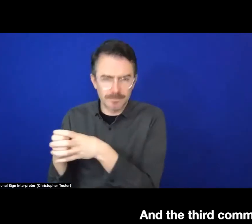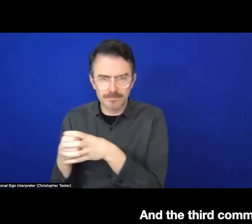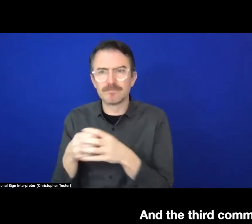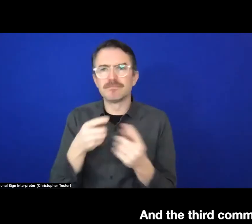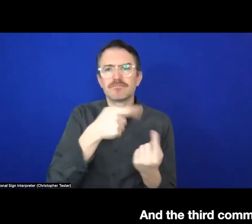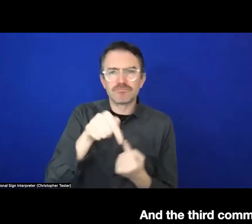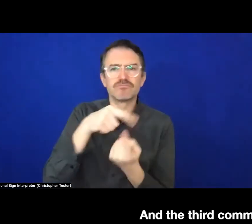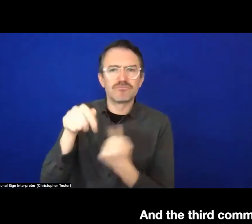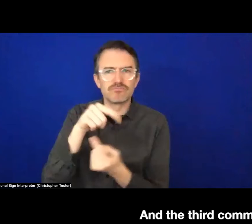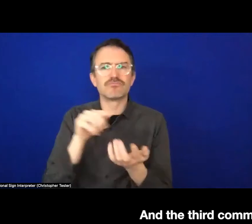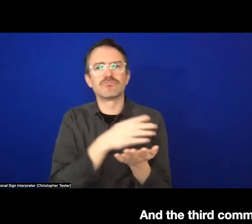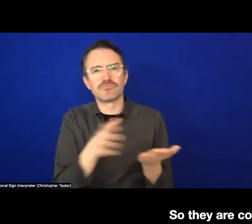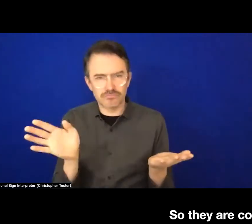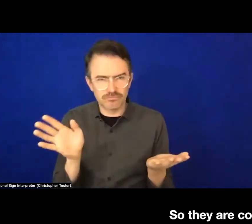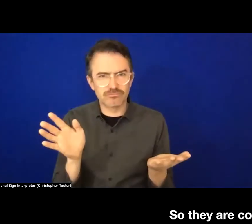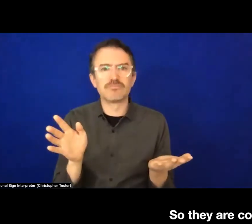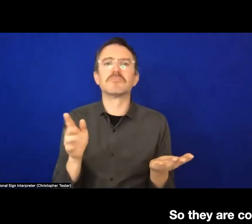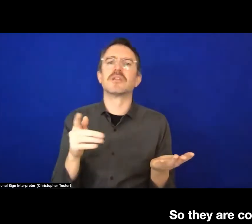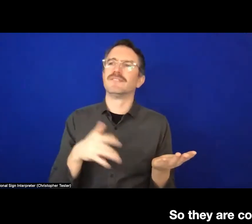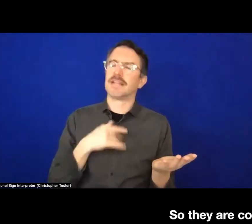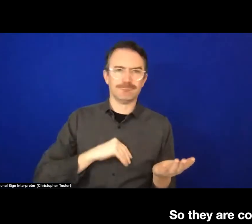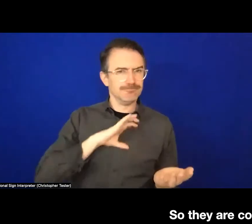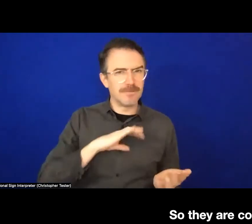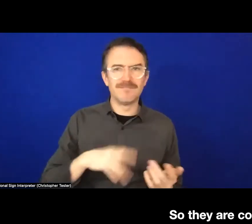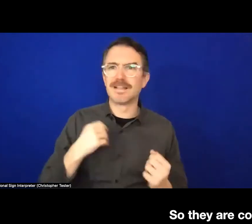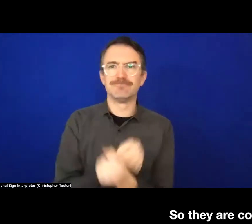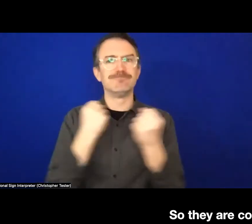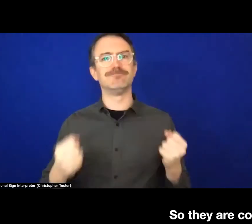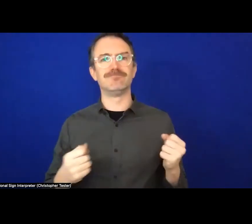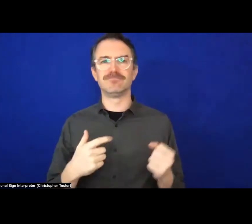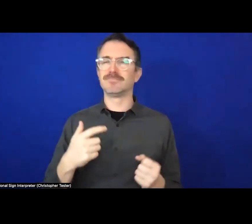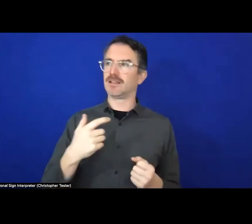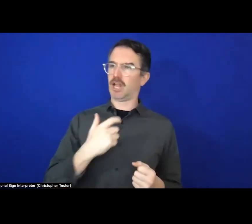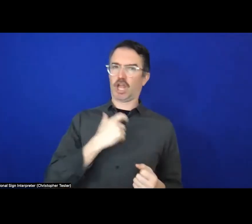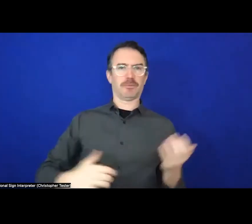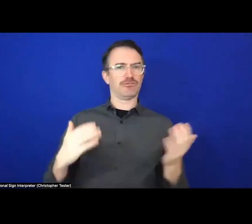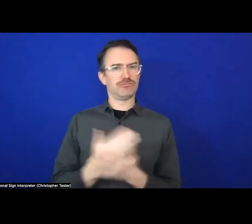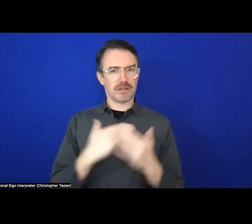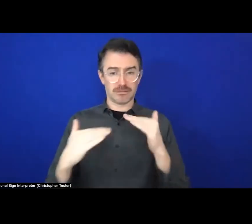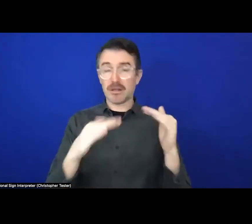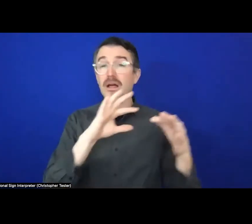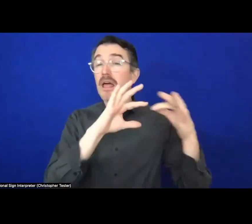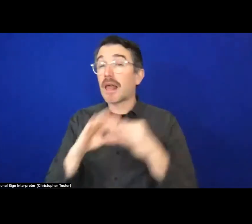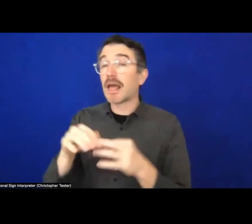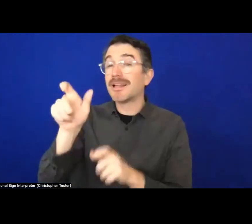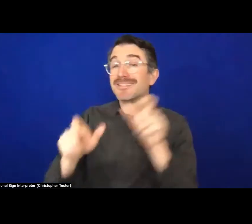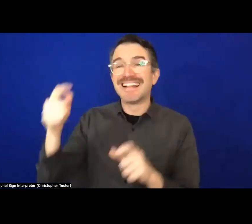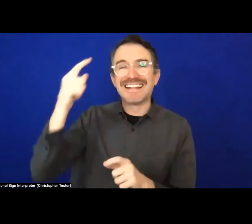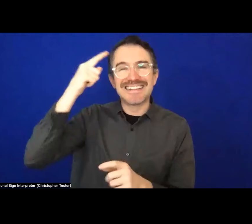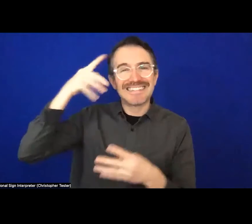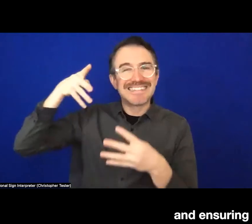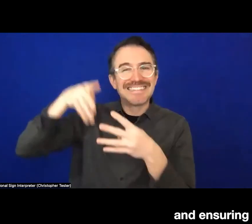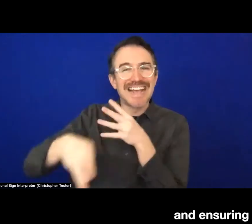can get from the National Ombudsman Commission. So they are committed to create public service environment that free